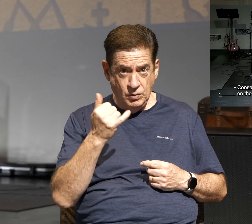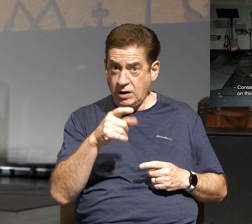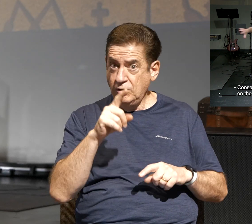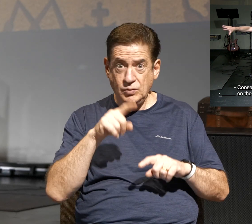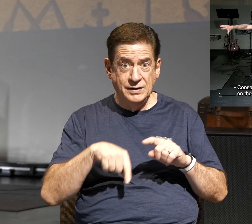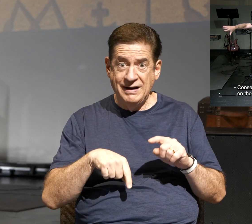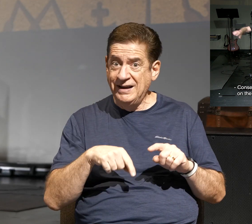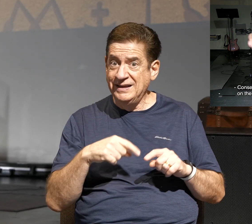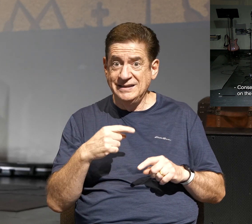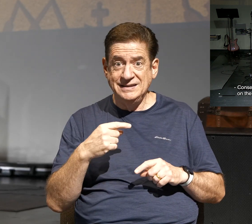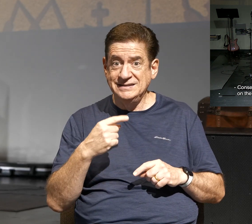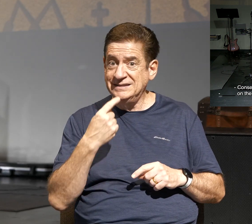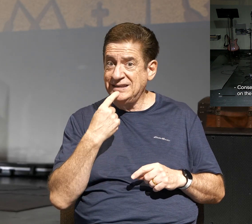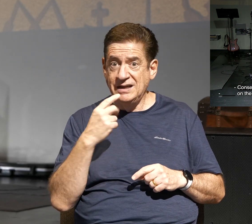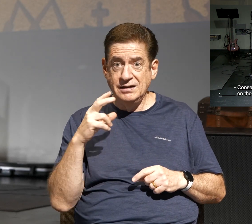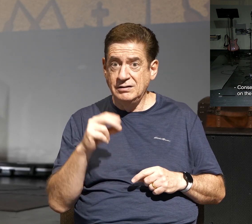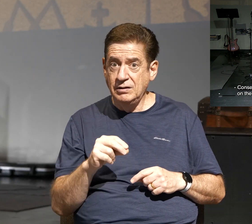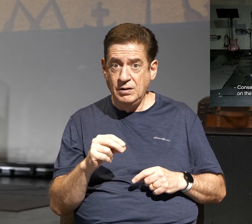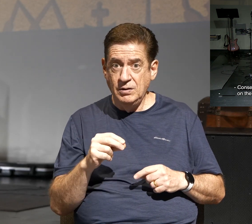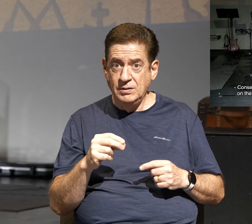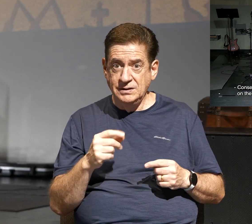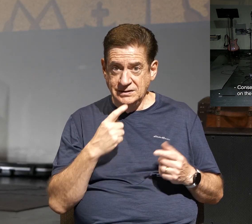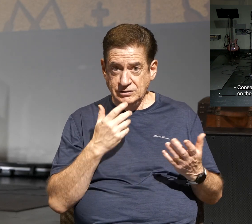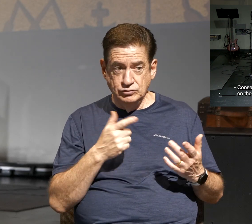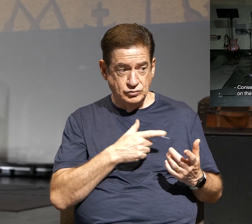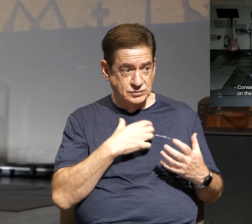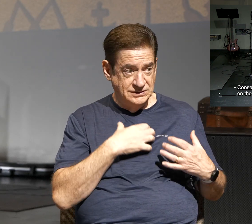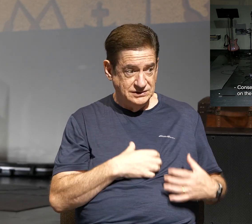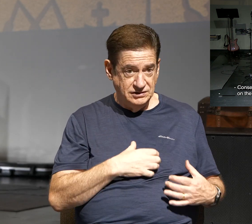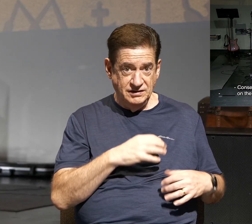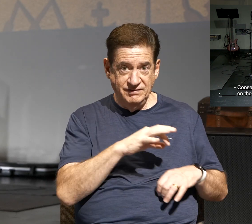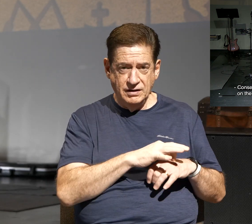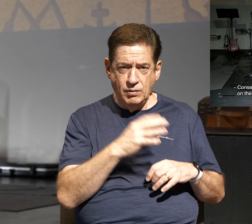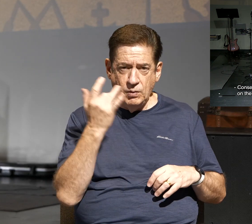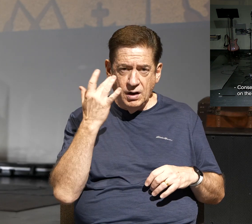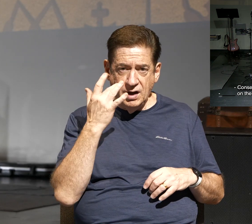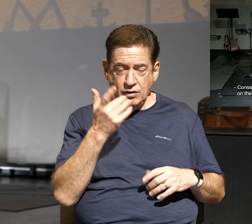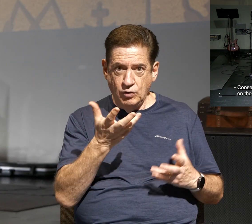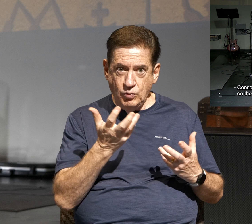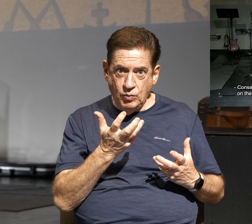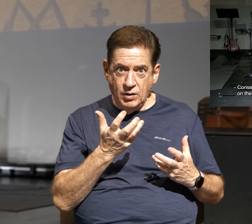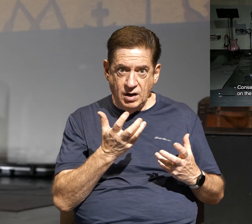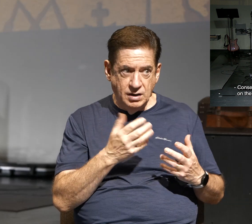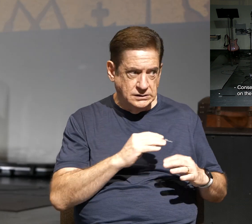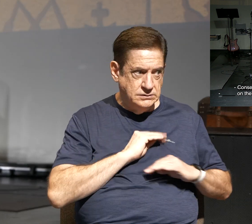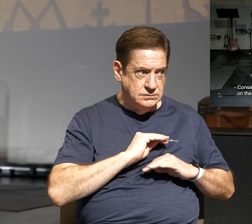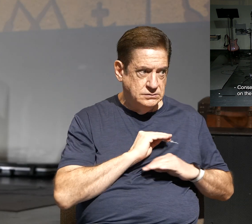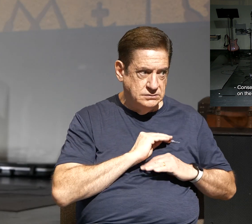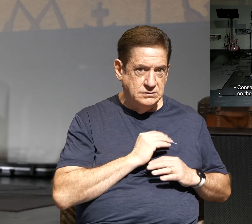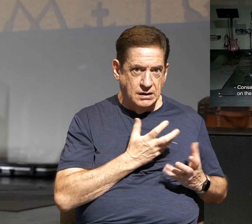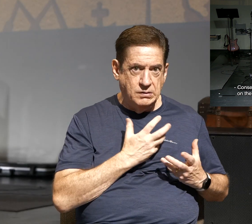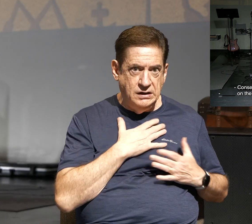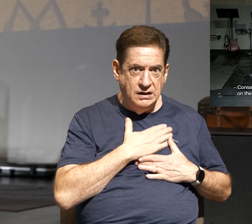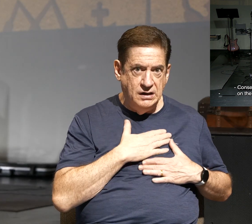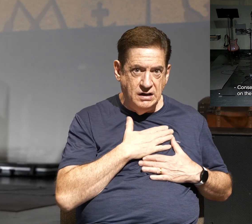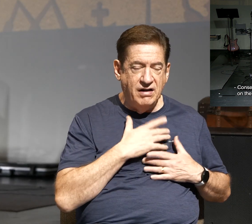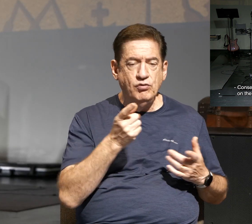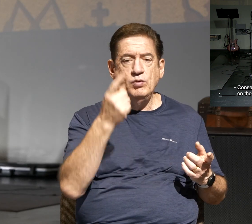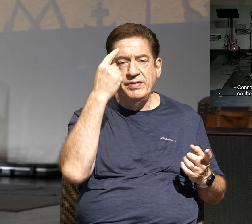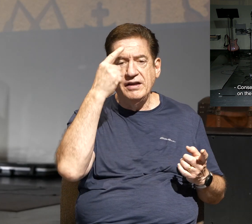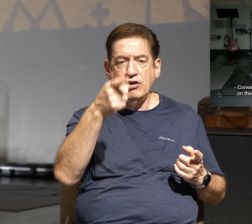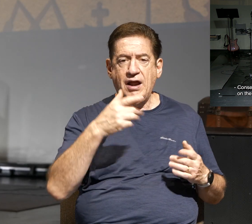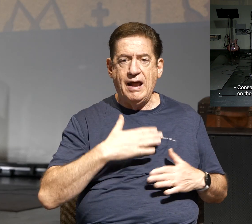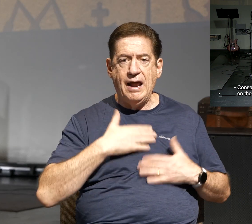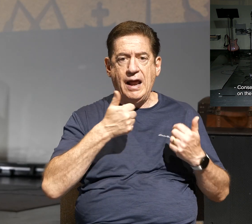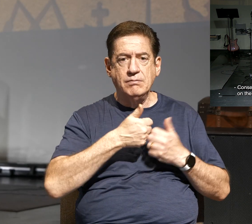say no, as he says here, to the desires of the flesh, and you want to gratify the desires of the flesh, because you actually think you're going to be happier